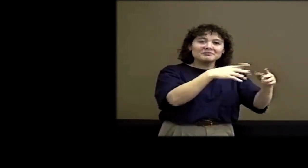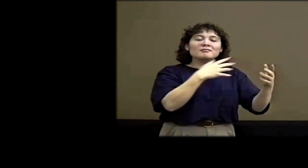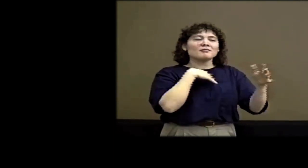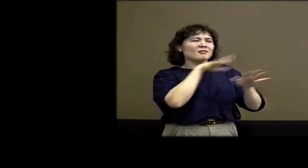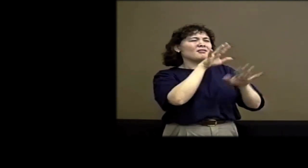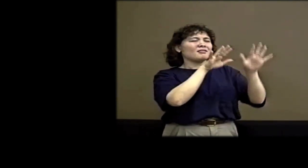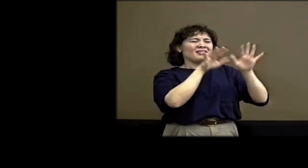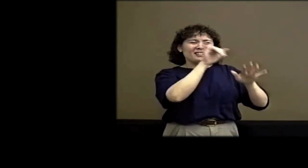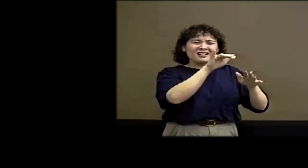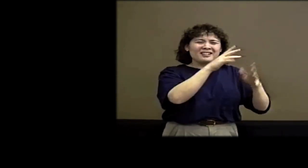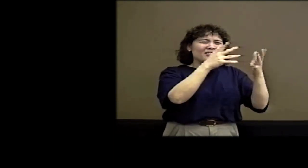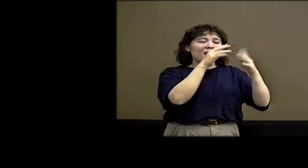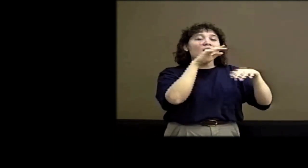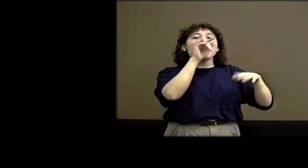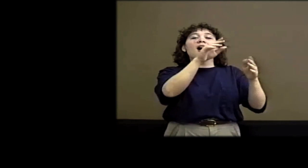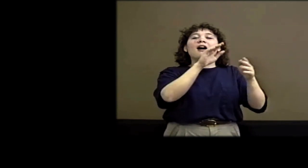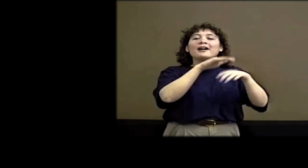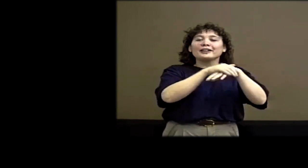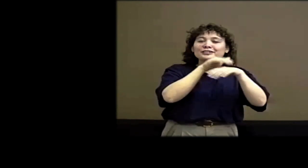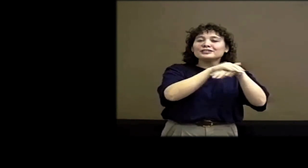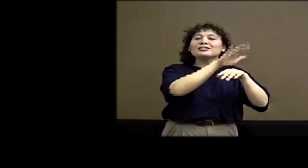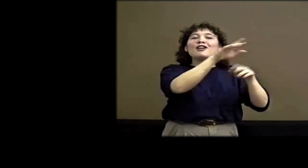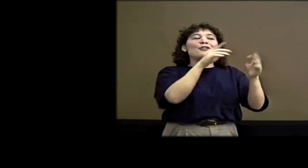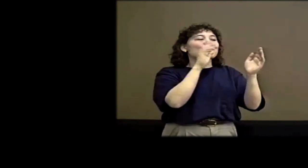Soon I knew everything about the world around me.